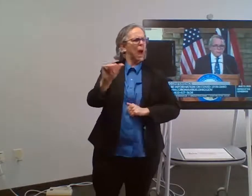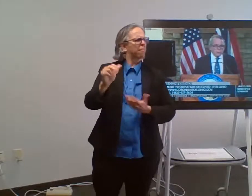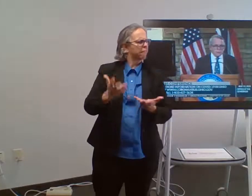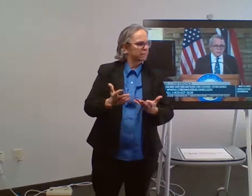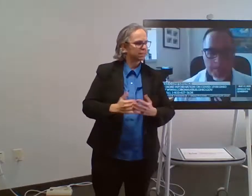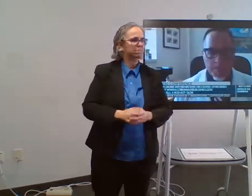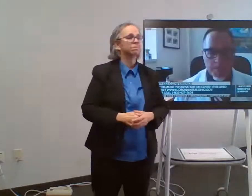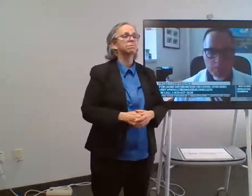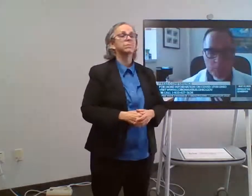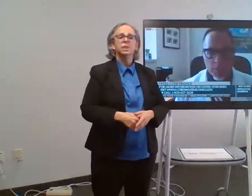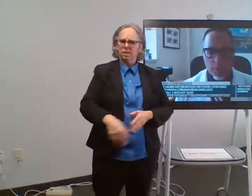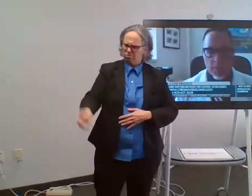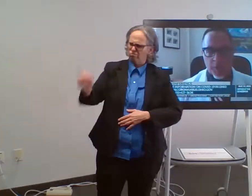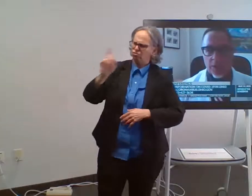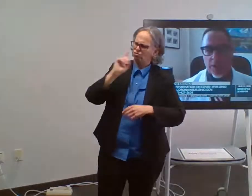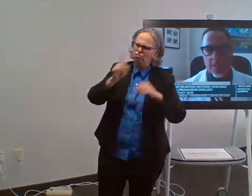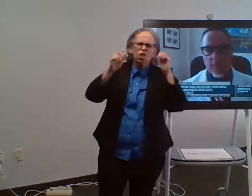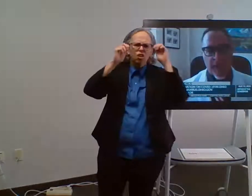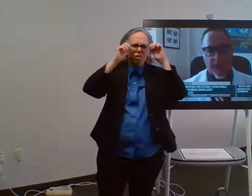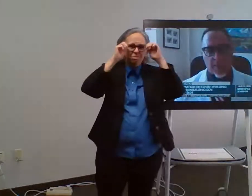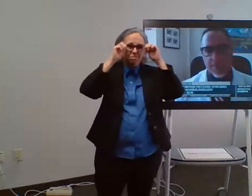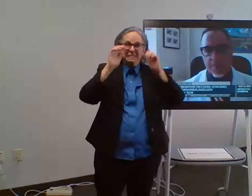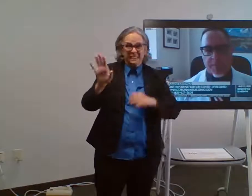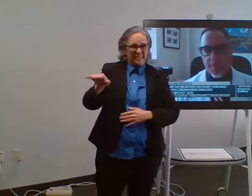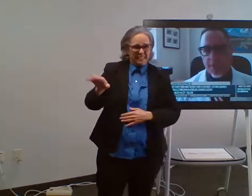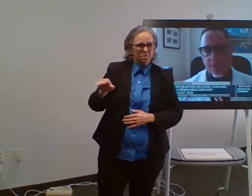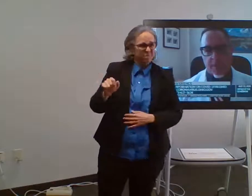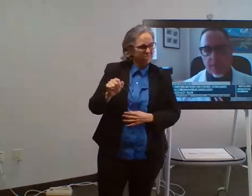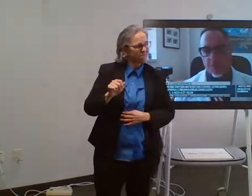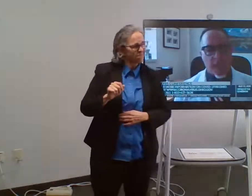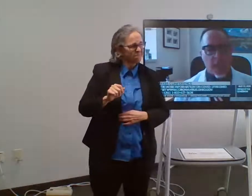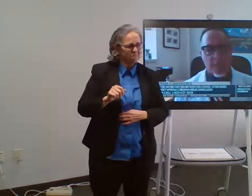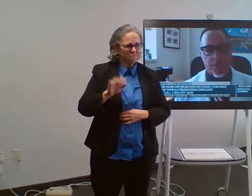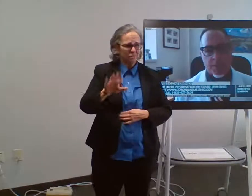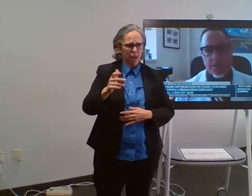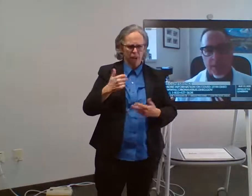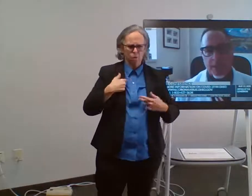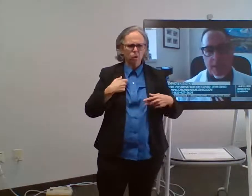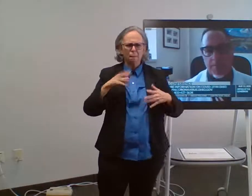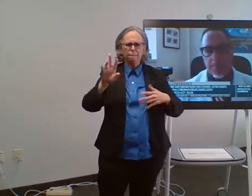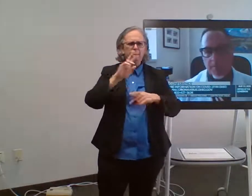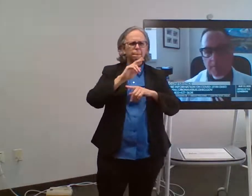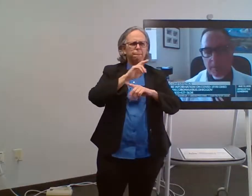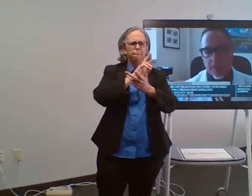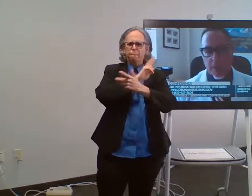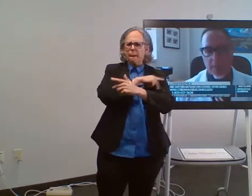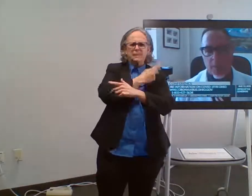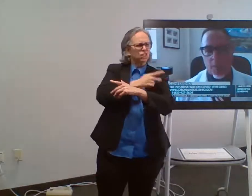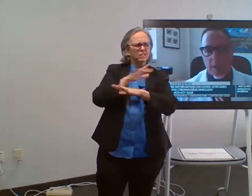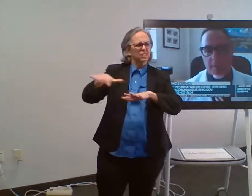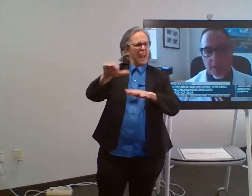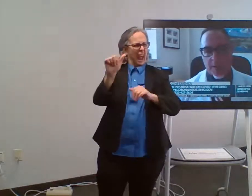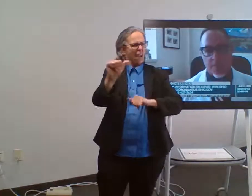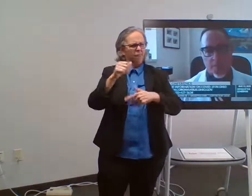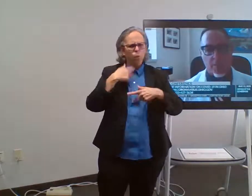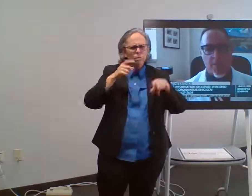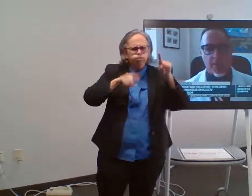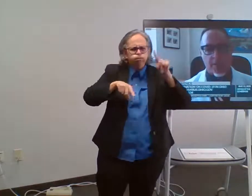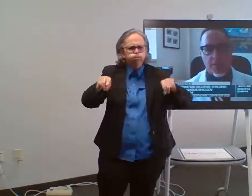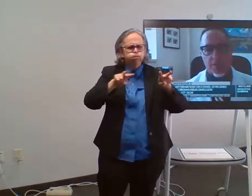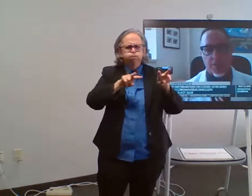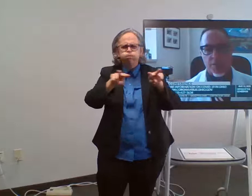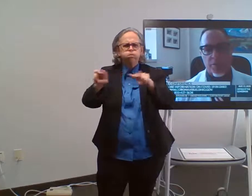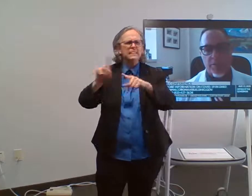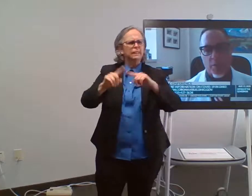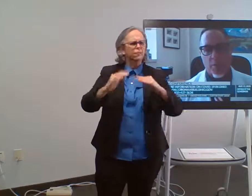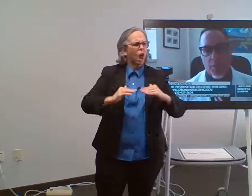Sure. Well, we've looked at a number of athletes from various levels of competition that have come our way because of coronavirus